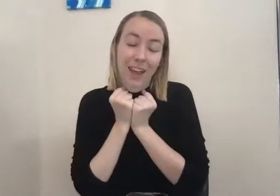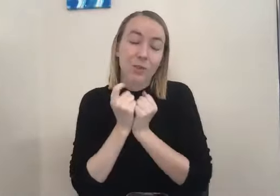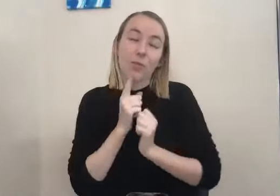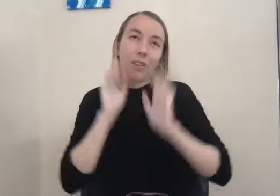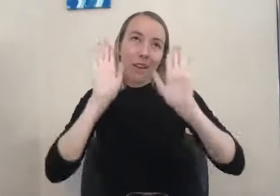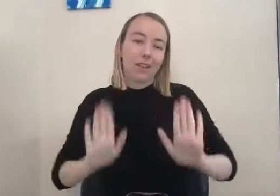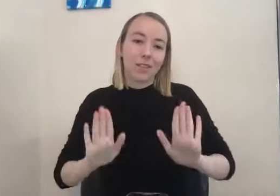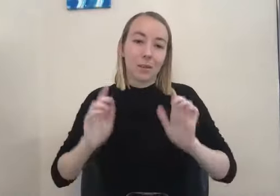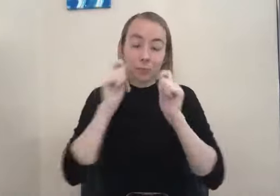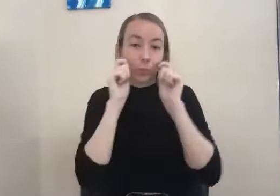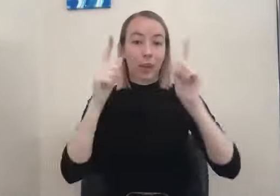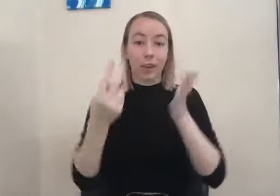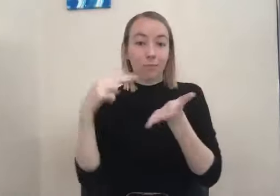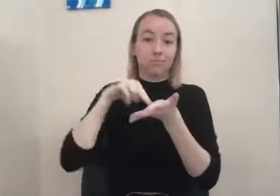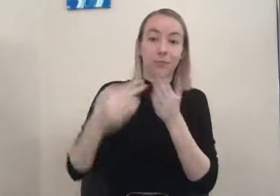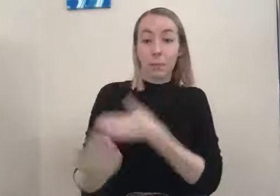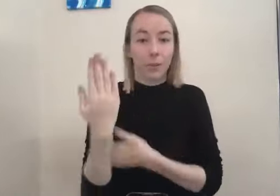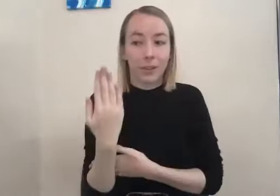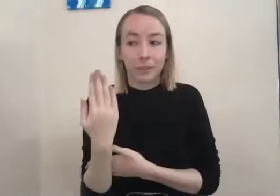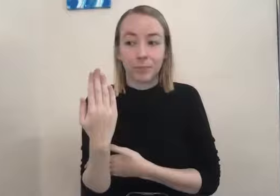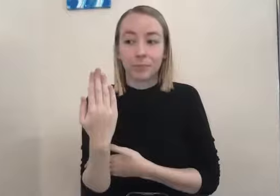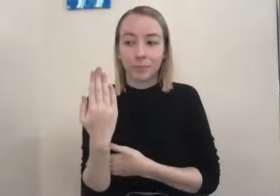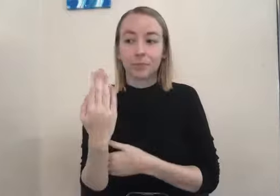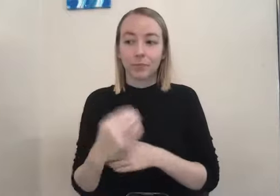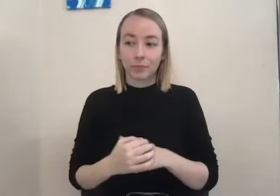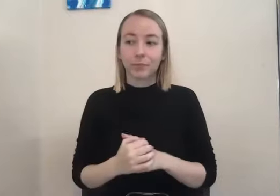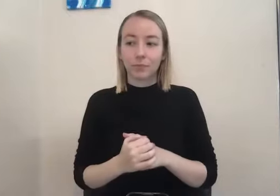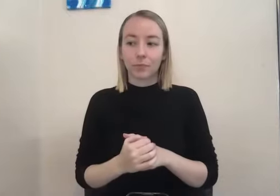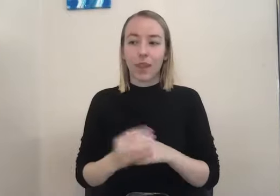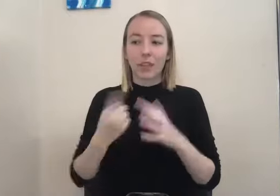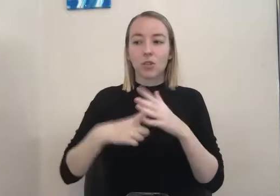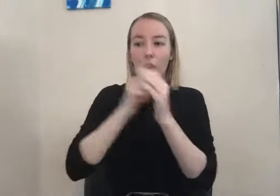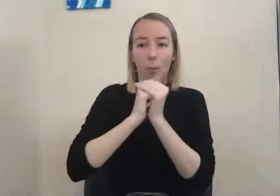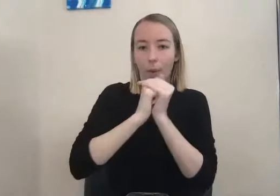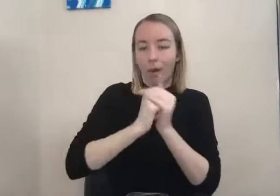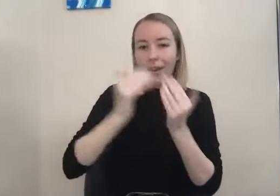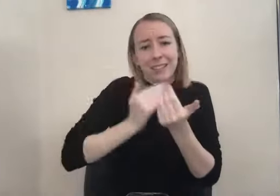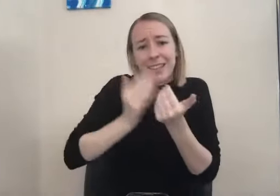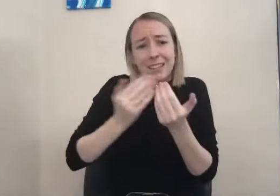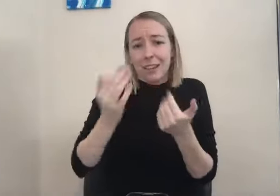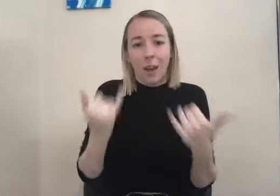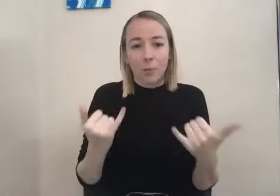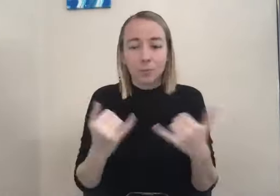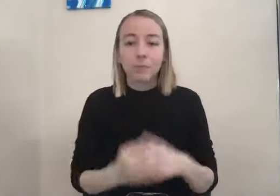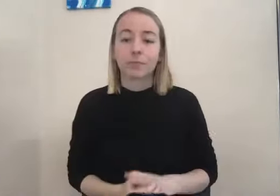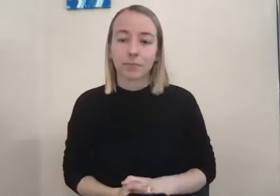and that quality of getting rid of fear, and love comes in, you know, and the love of the higher power. And I feel